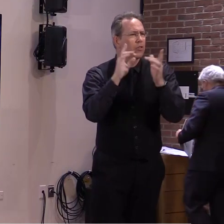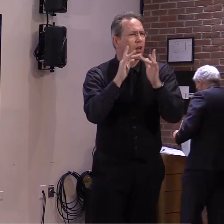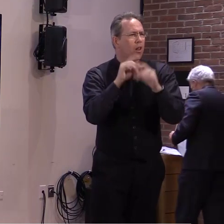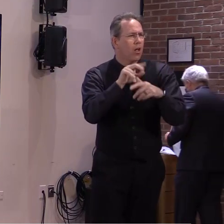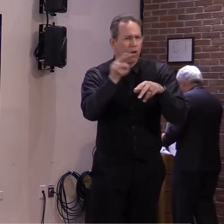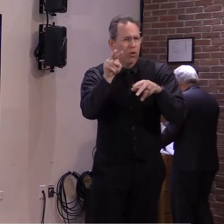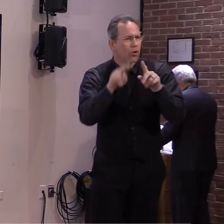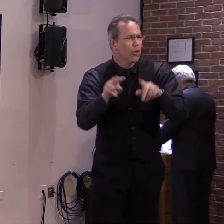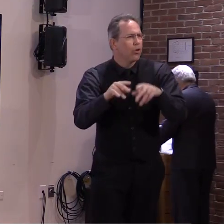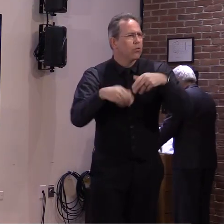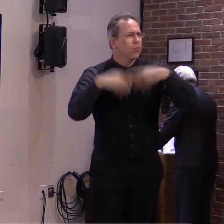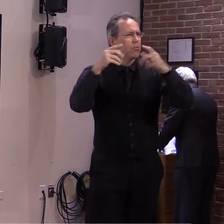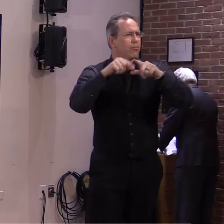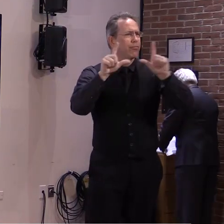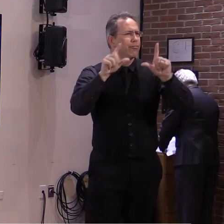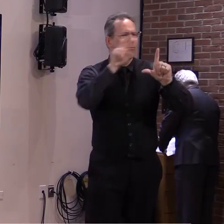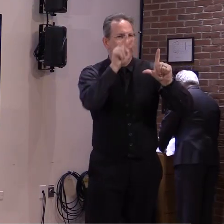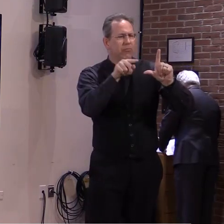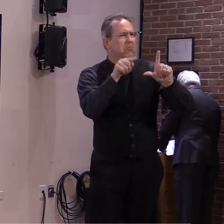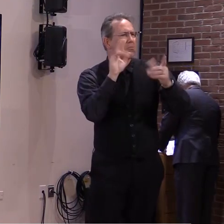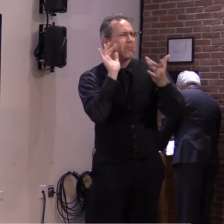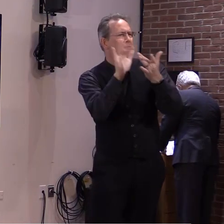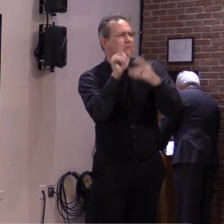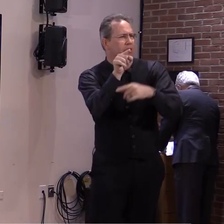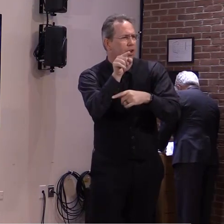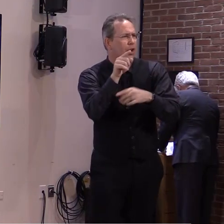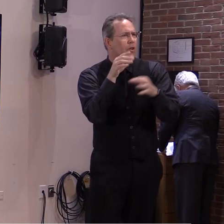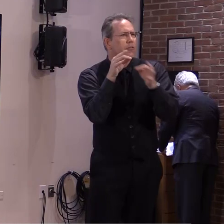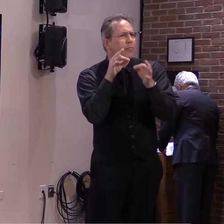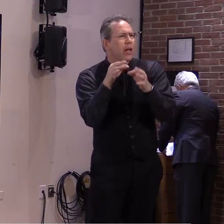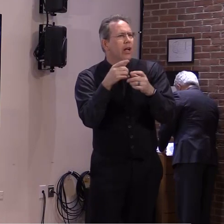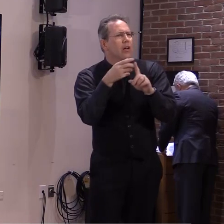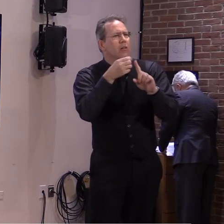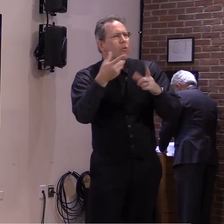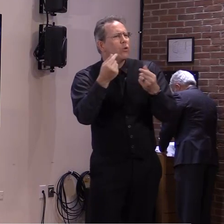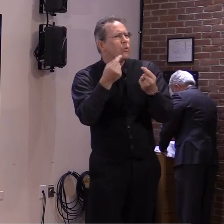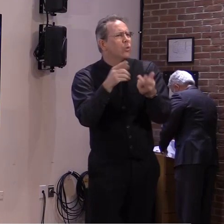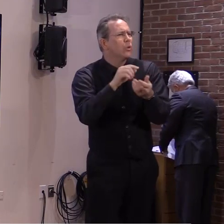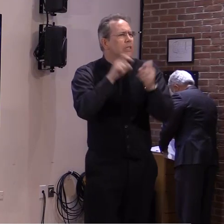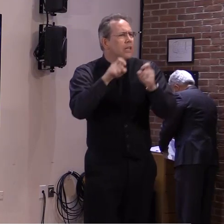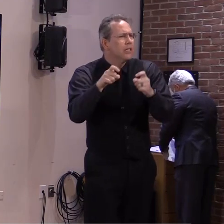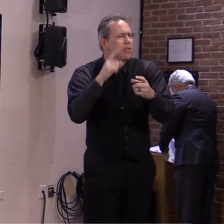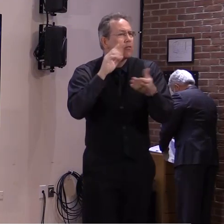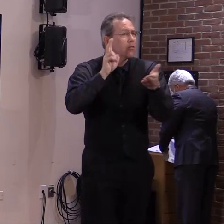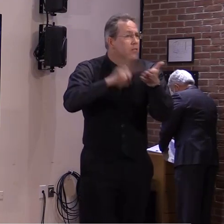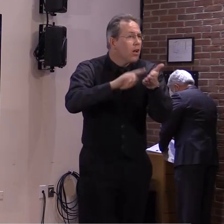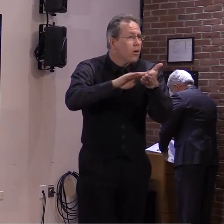comment. We welcome comments on our proposal, and there's a link to an email address on our website to do so.